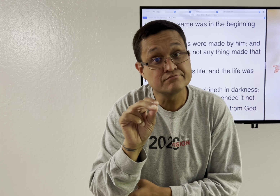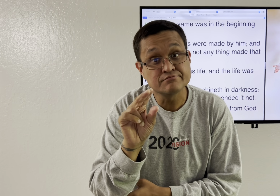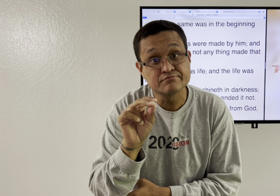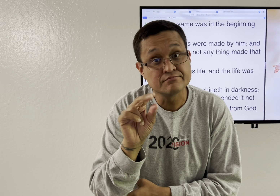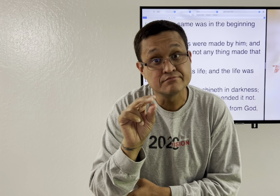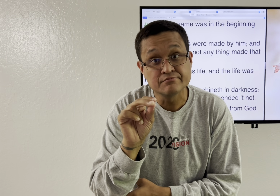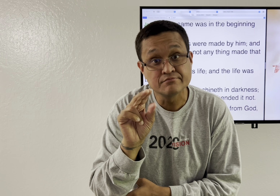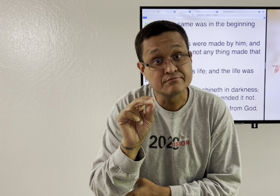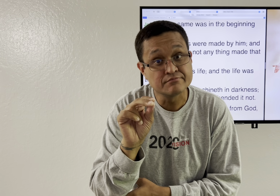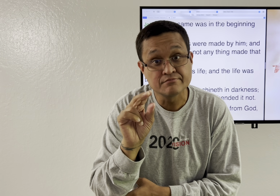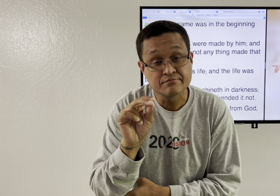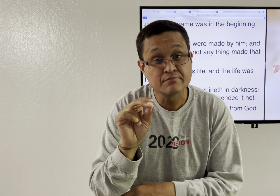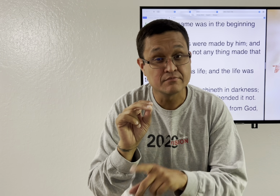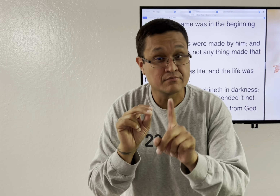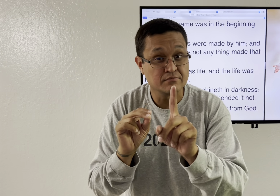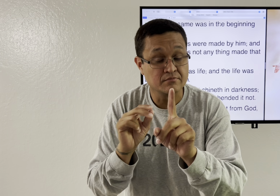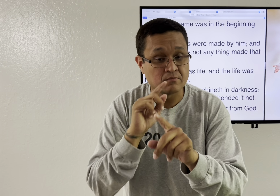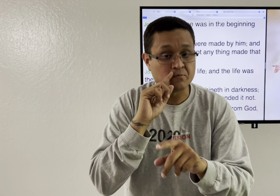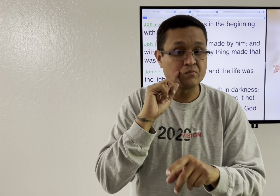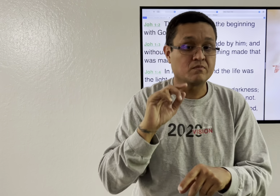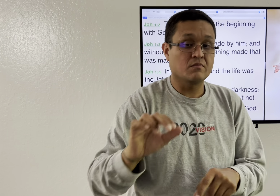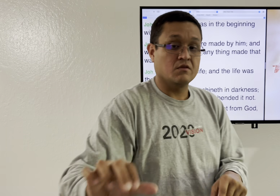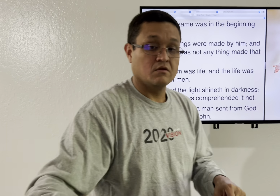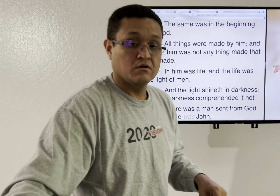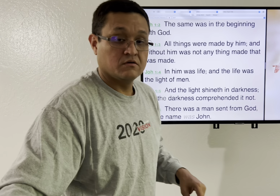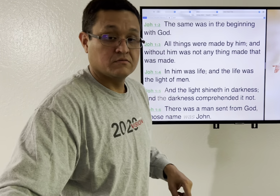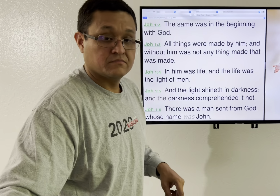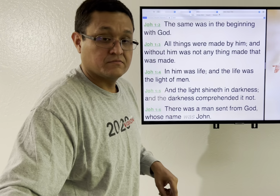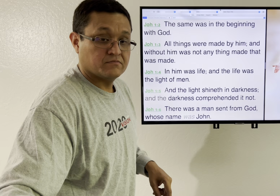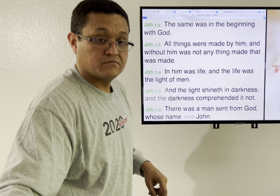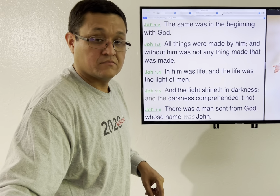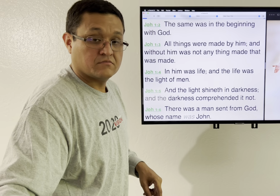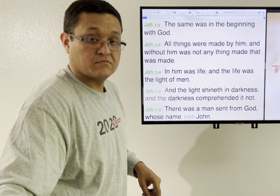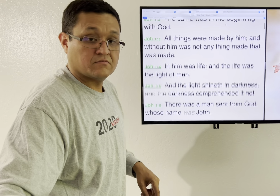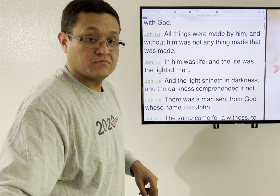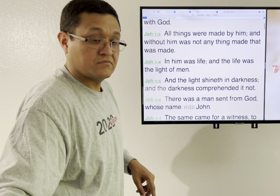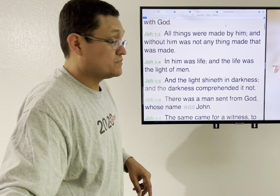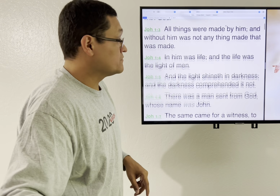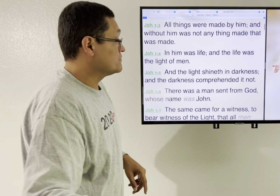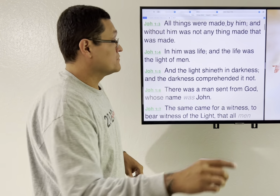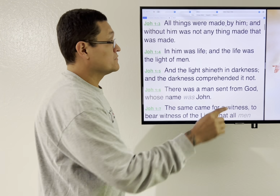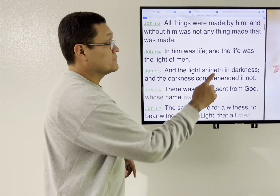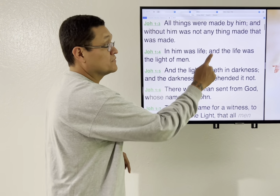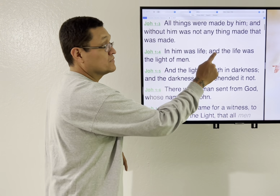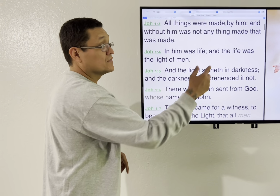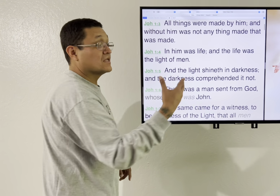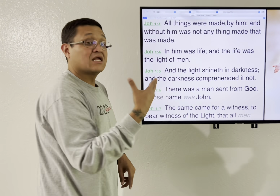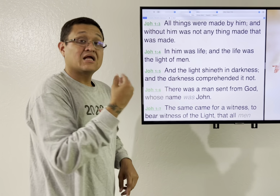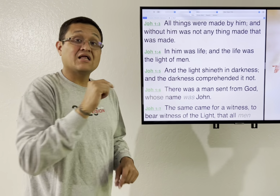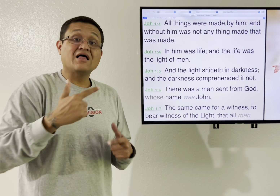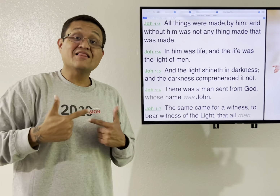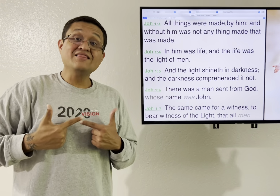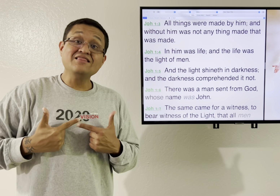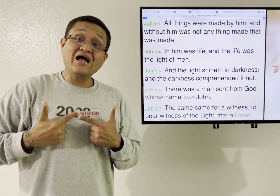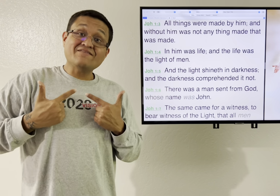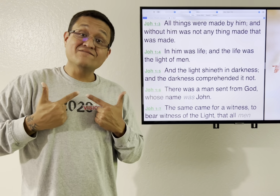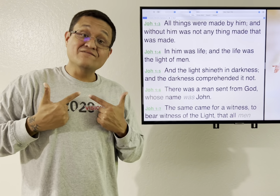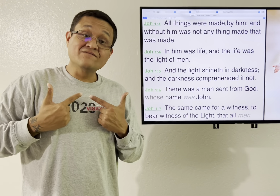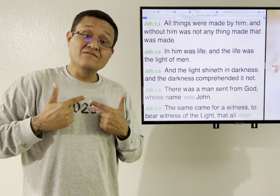Now, there's the word. Can you see that word? Kind of back to our example of different things that are in the world that we can't see, but we know that they're there.